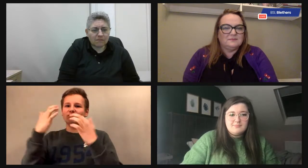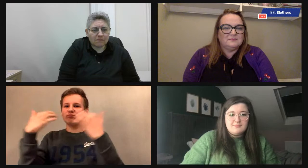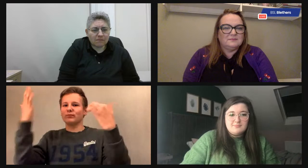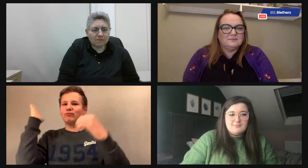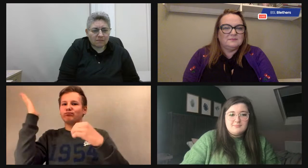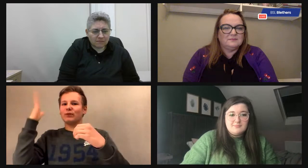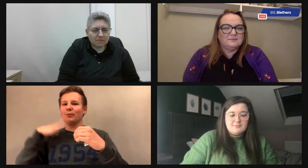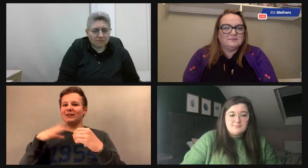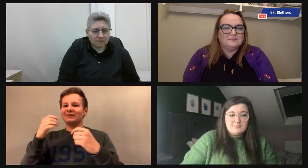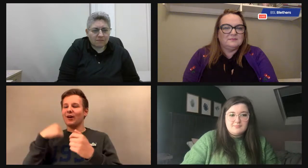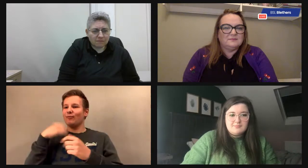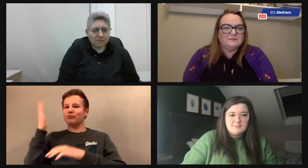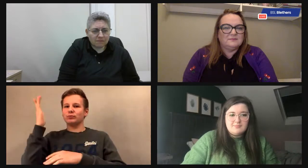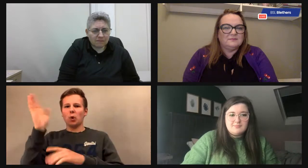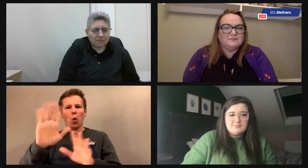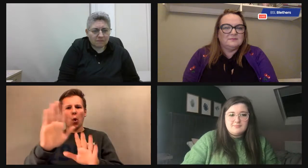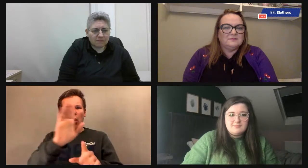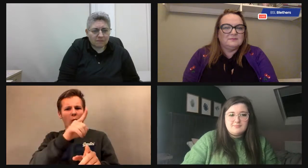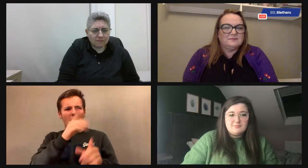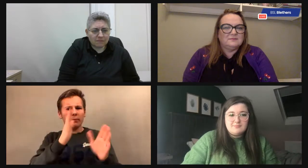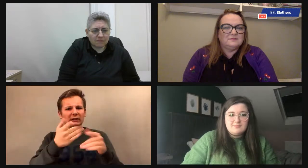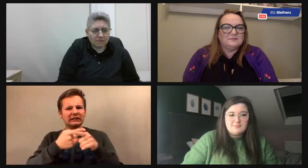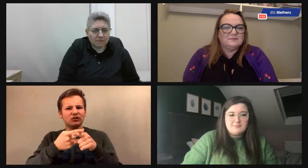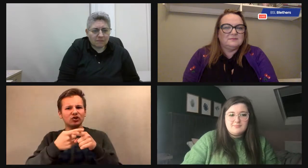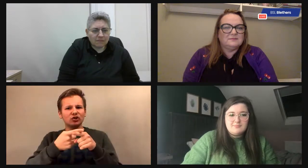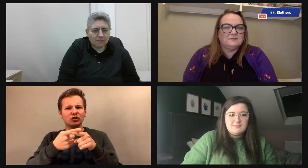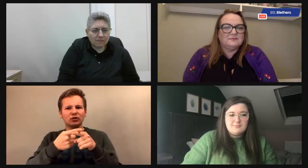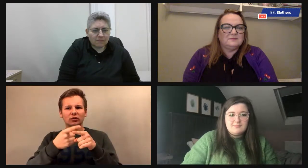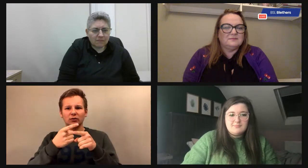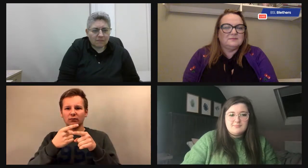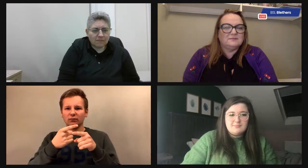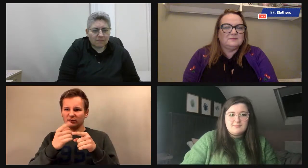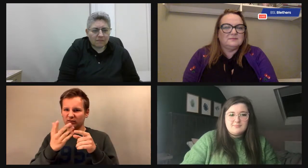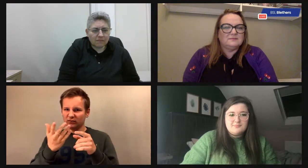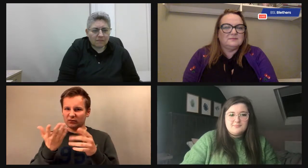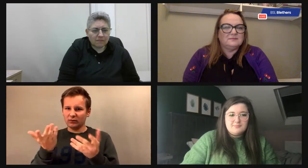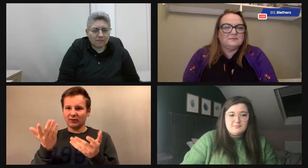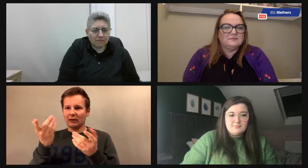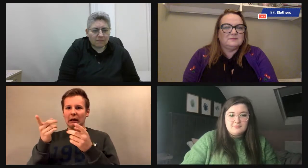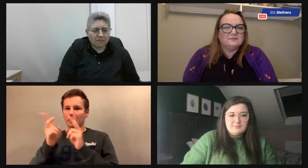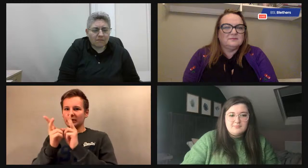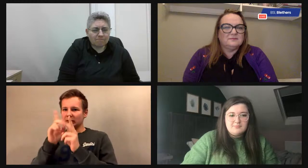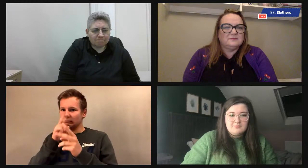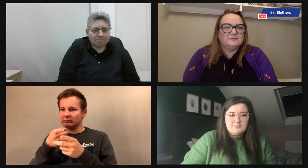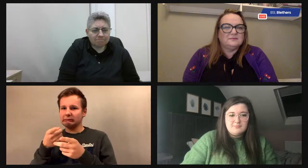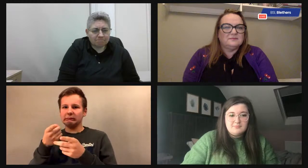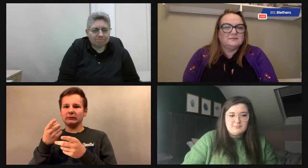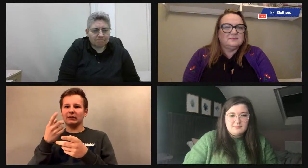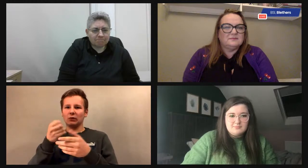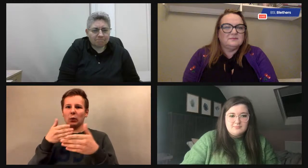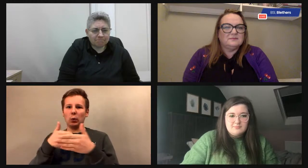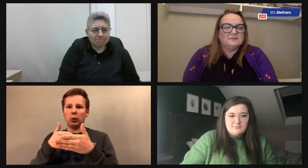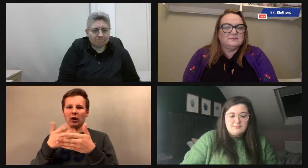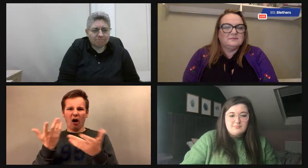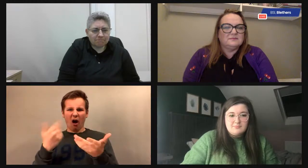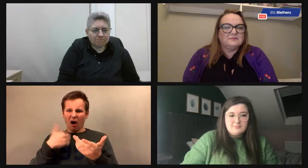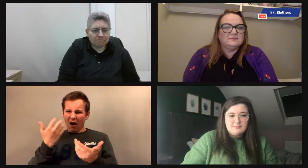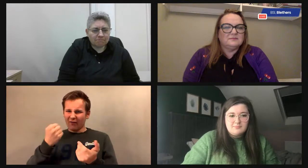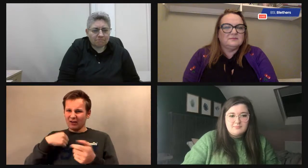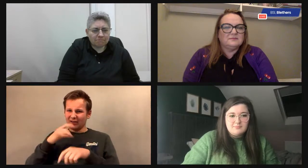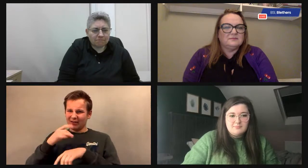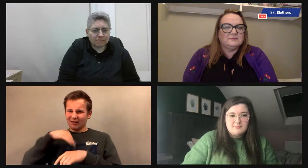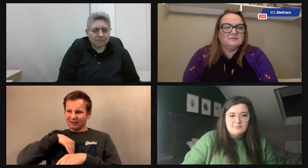stress. Um, it could be that maybe as a deaf person you want